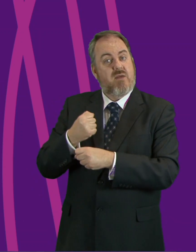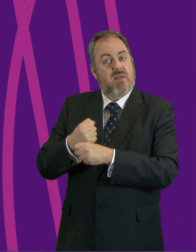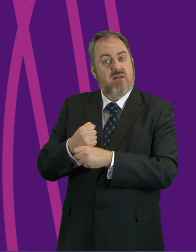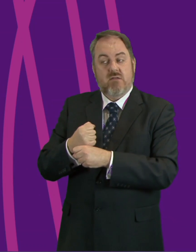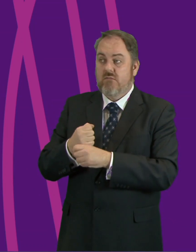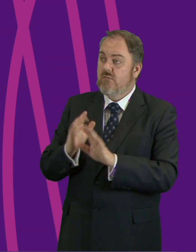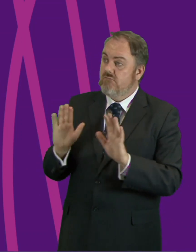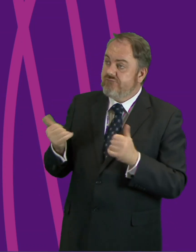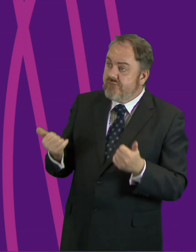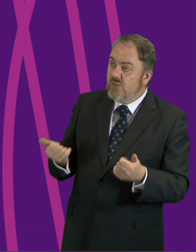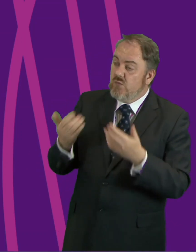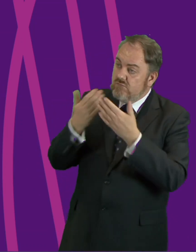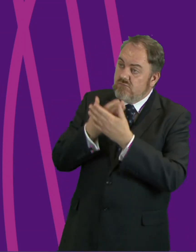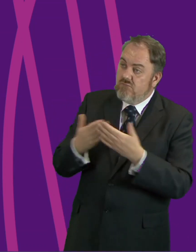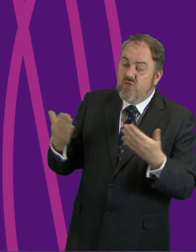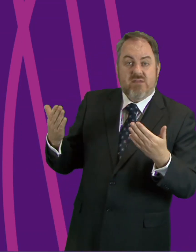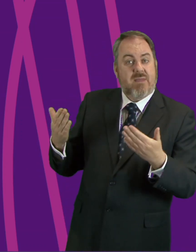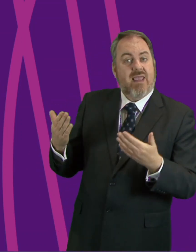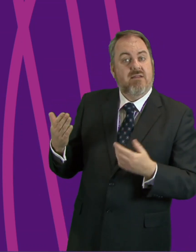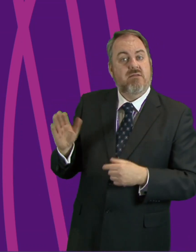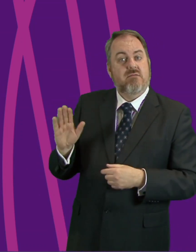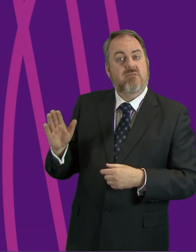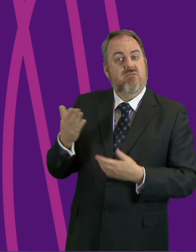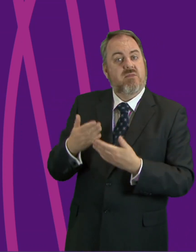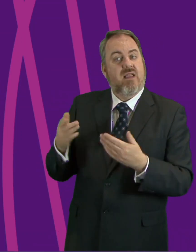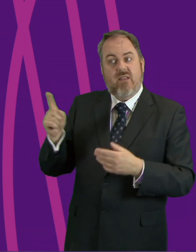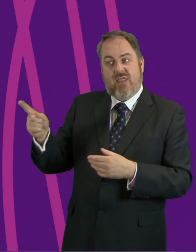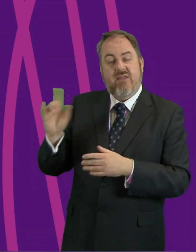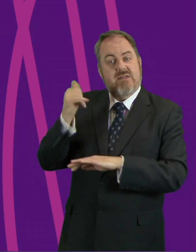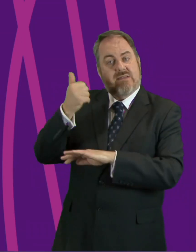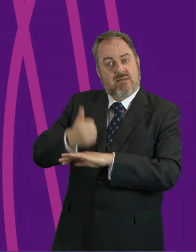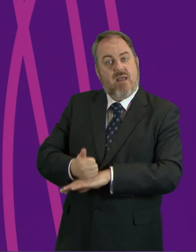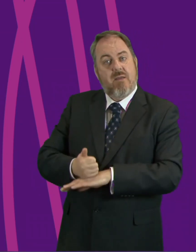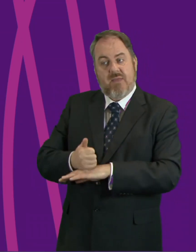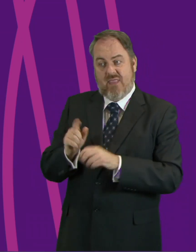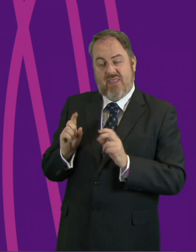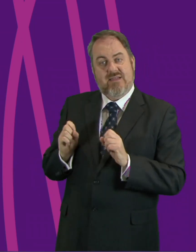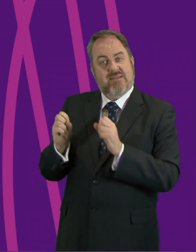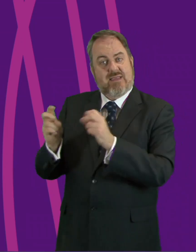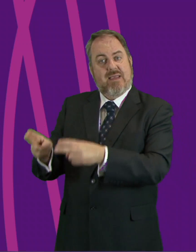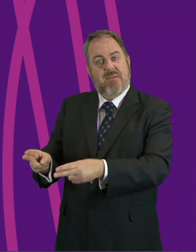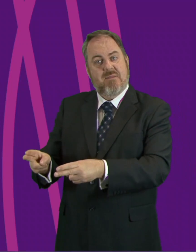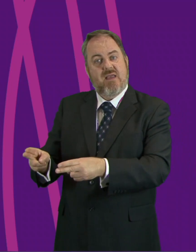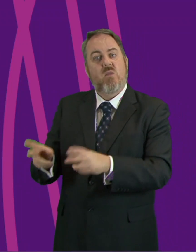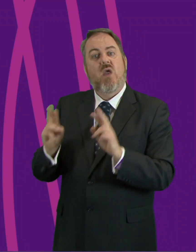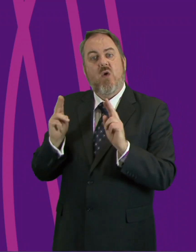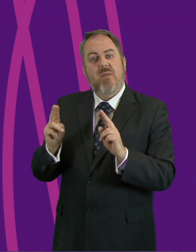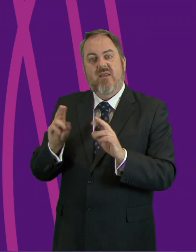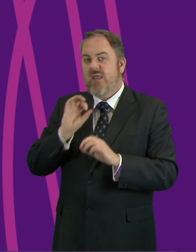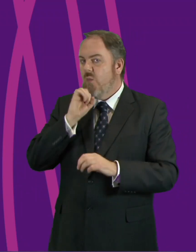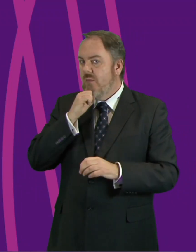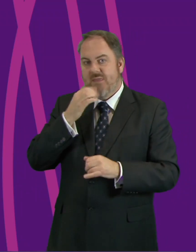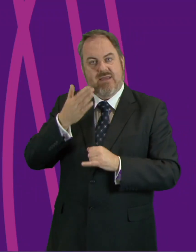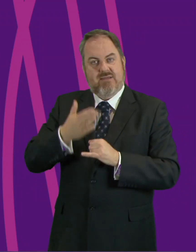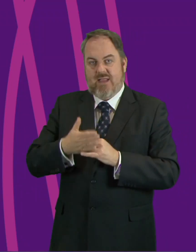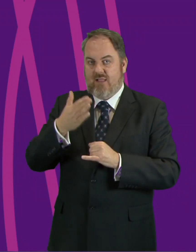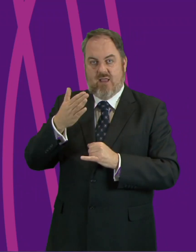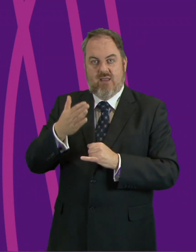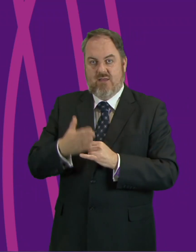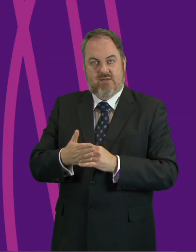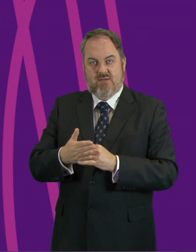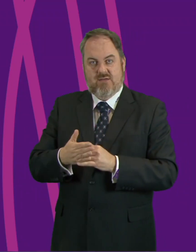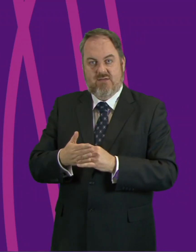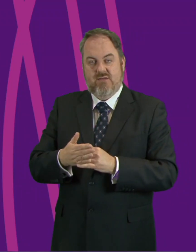this scheme, must not create cliff edges when they withdraw it. So I'm happy to look at the proposals Willie Rennie refers to, and if we agree with